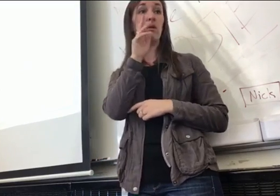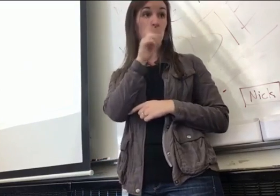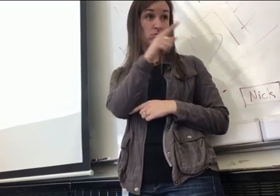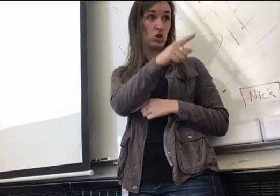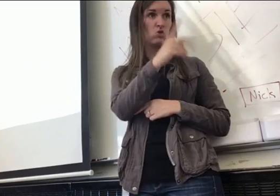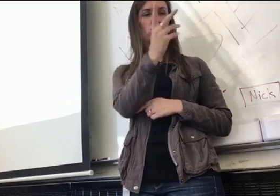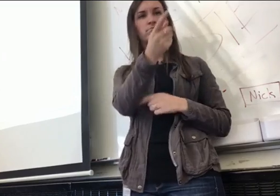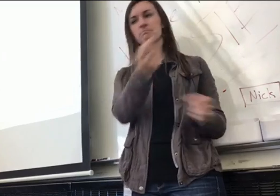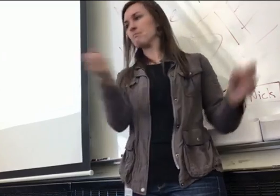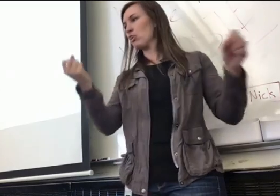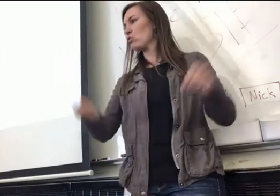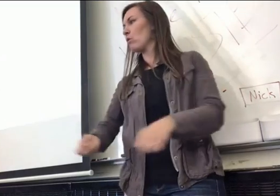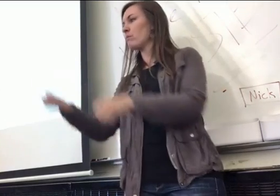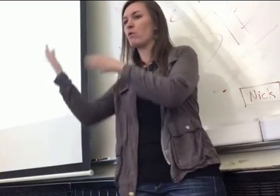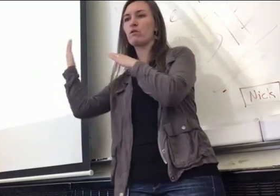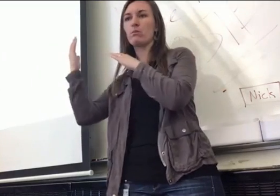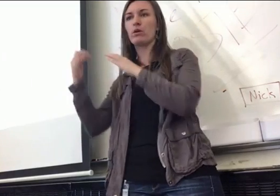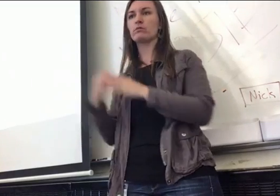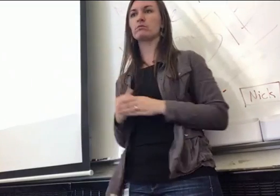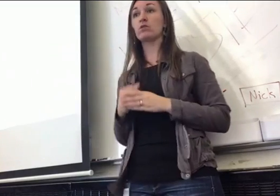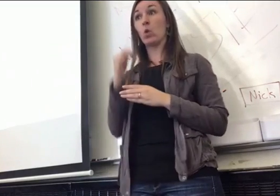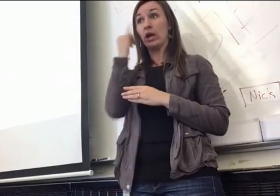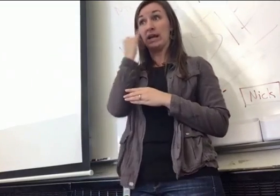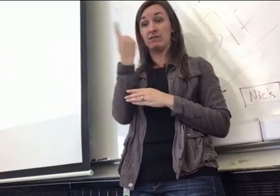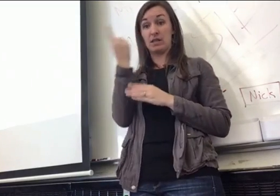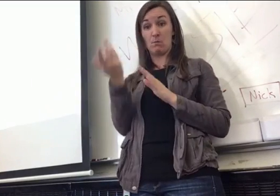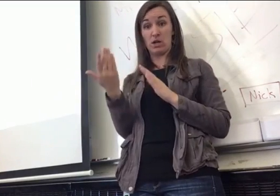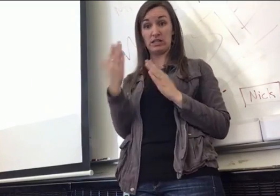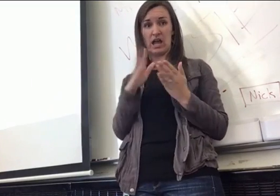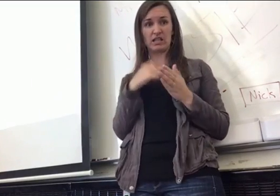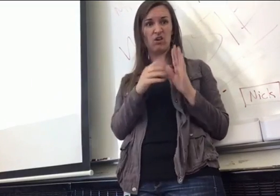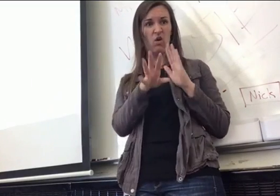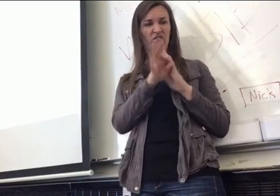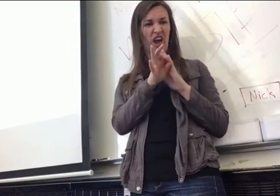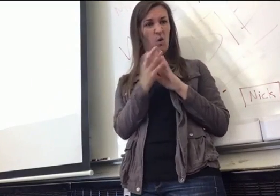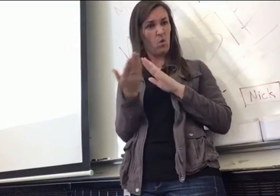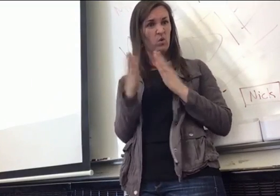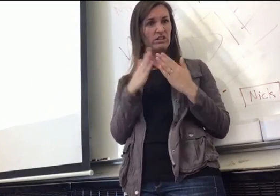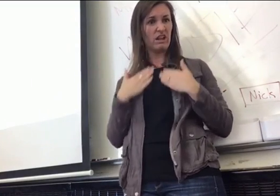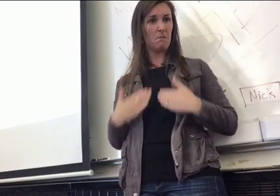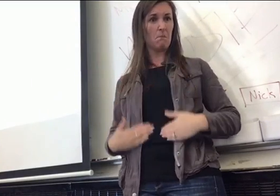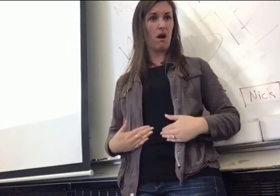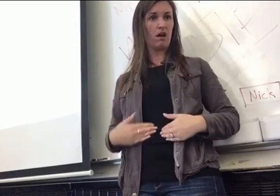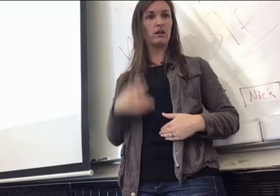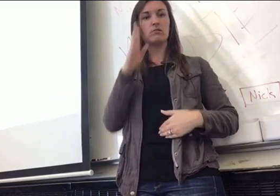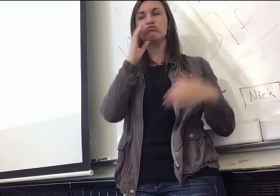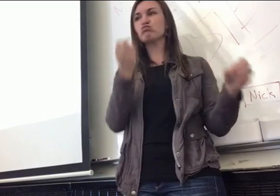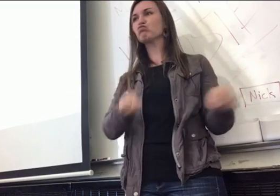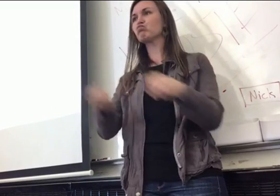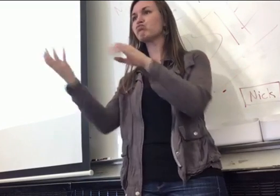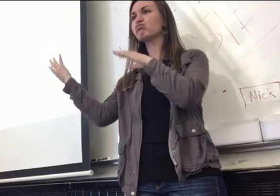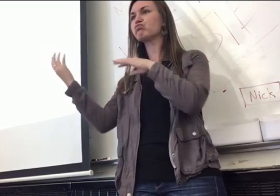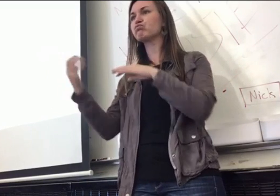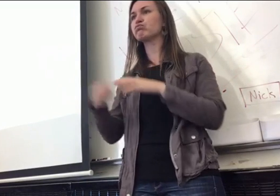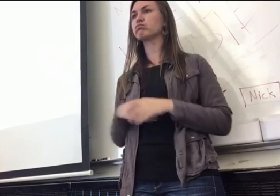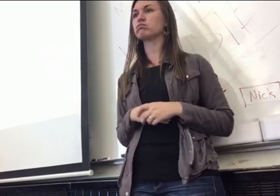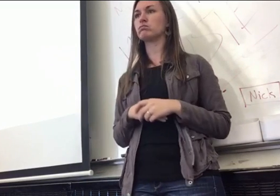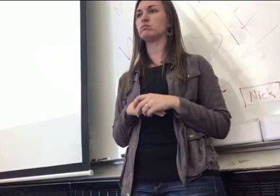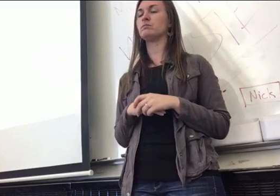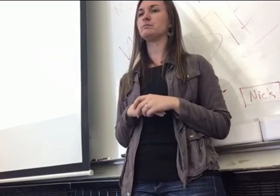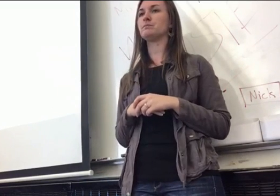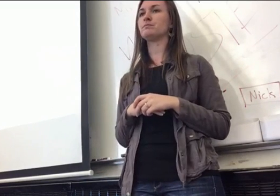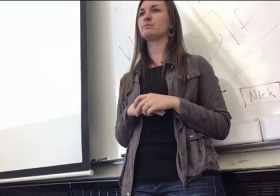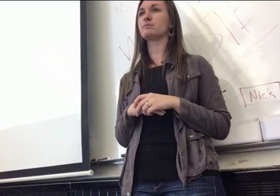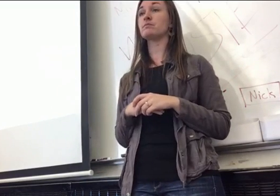overboard. Or if somebody dies and they end up finding them, which would be a shock, they would throw them overboard.